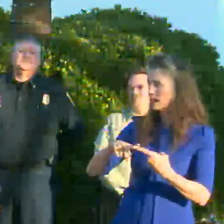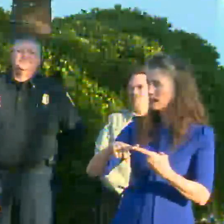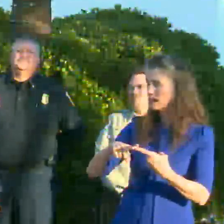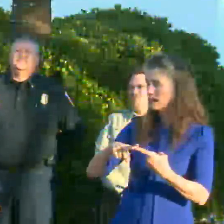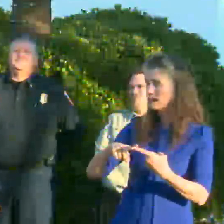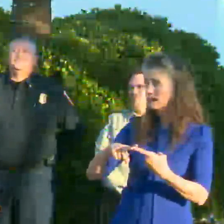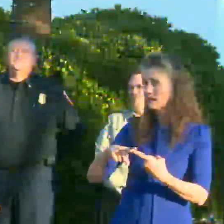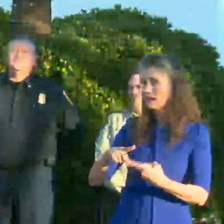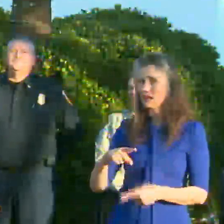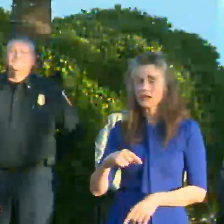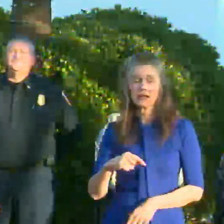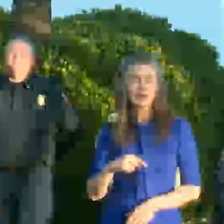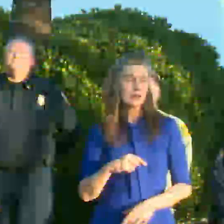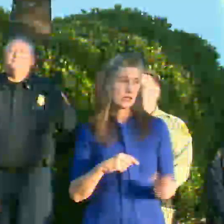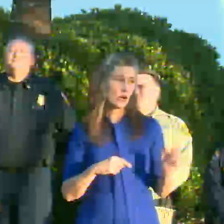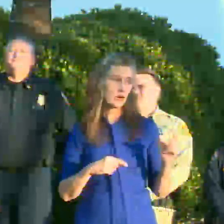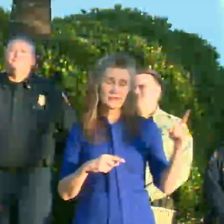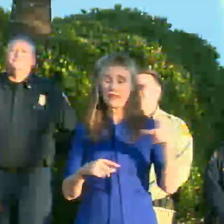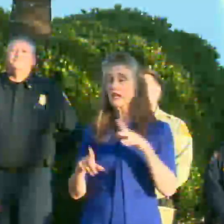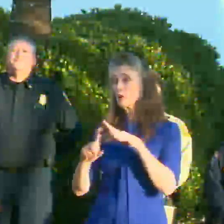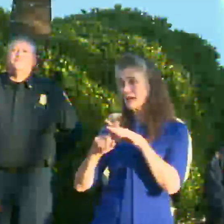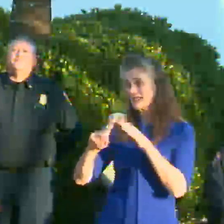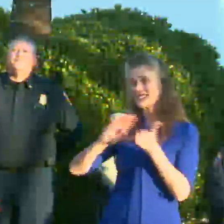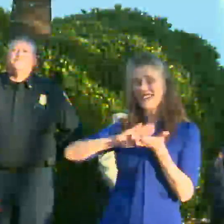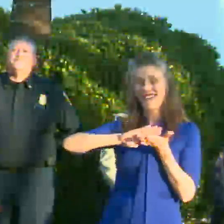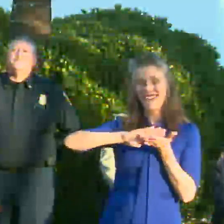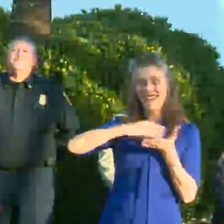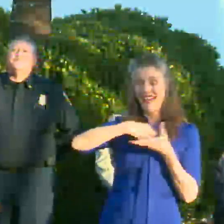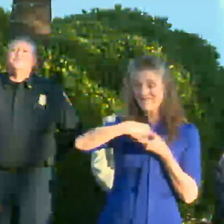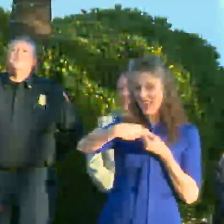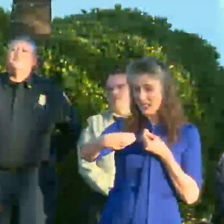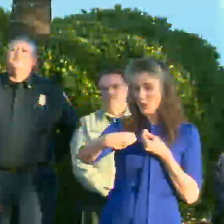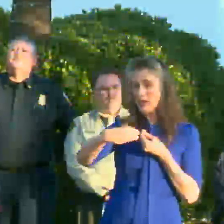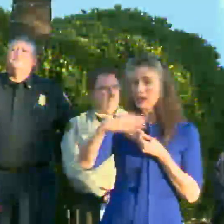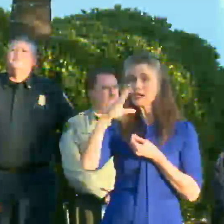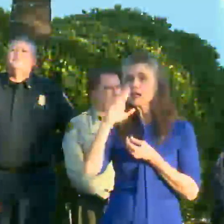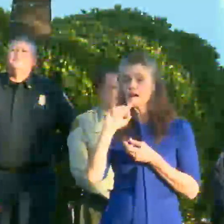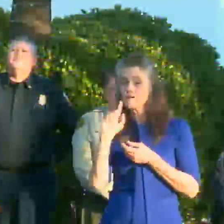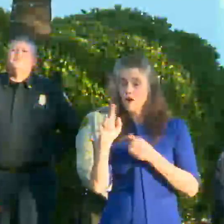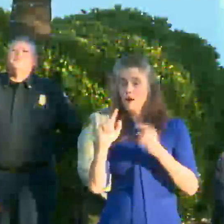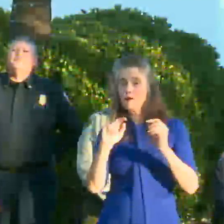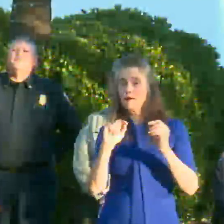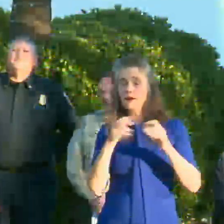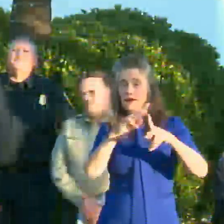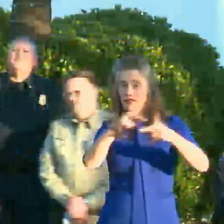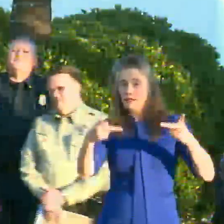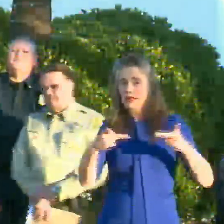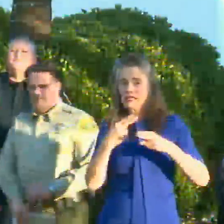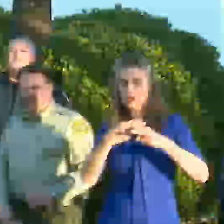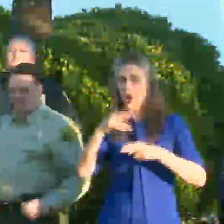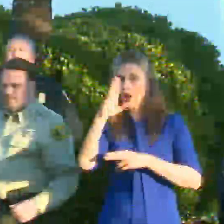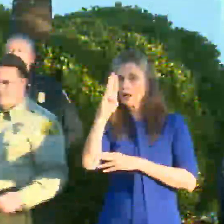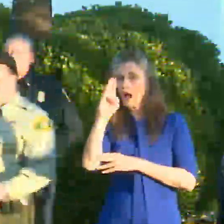The question was if he was evacuated from Bonnie Mead, and I'm going to let the sheriff answer that question.